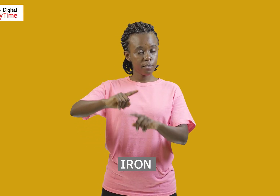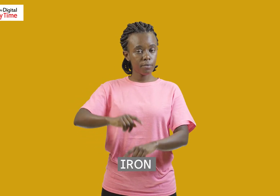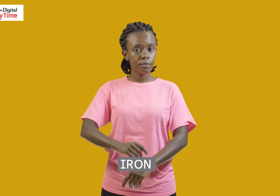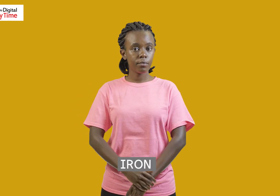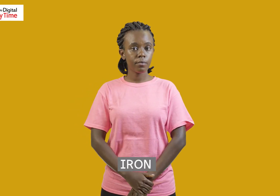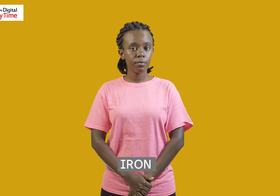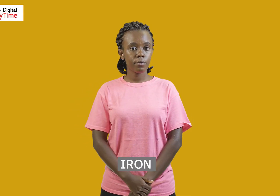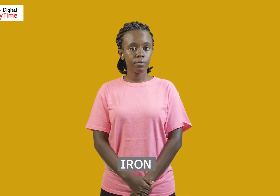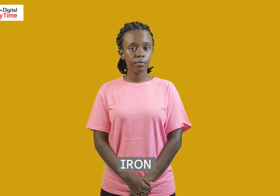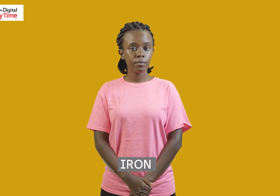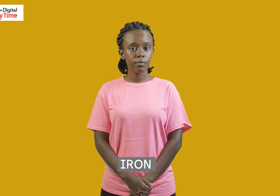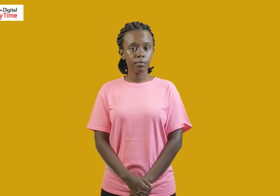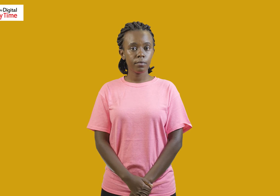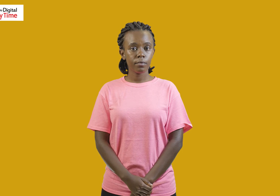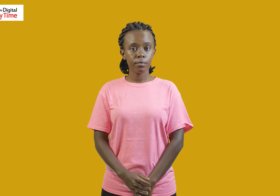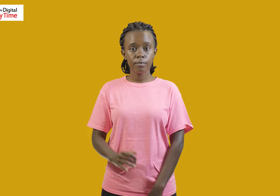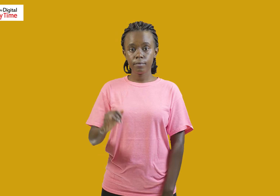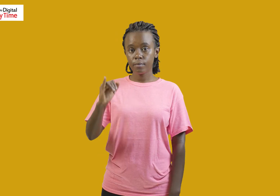Iron.